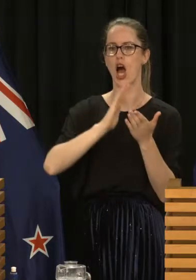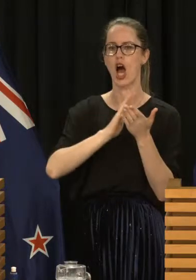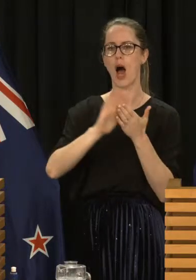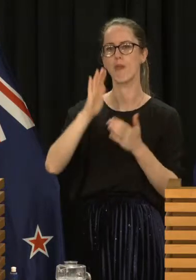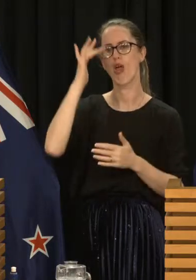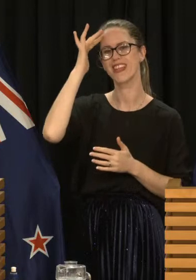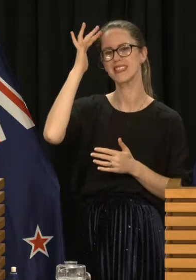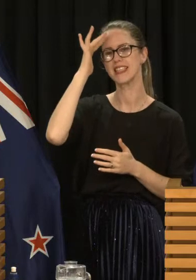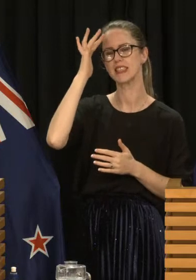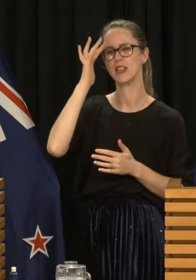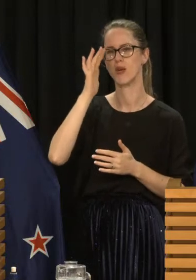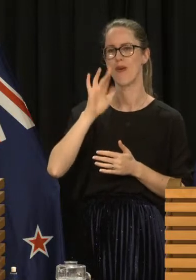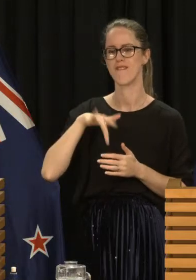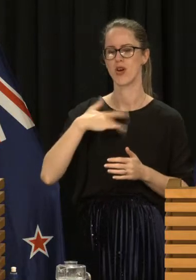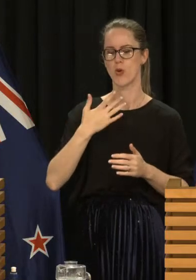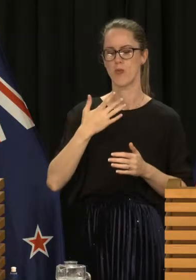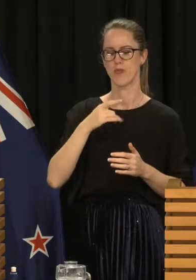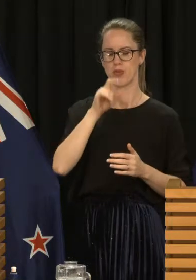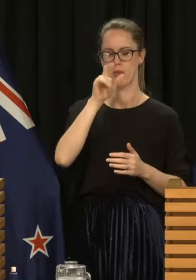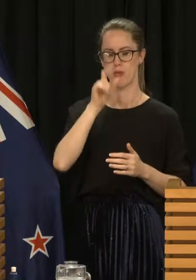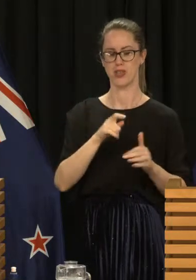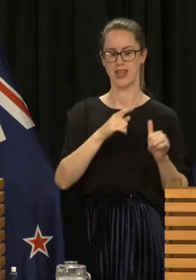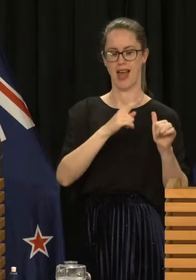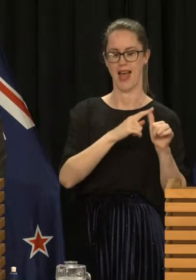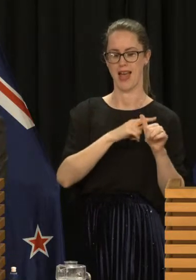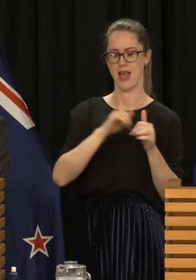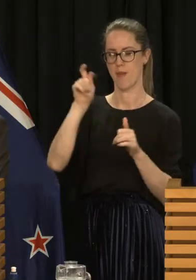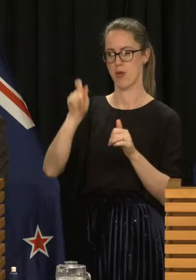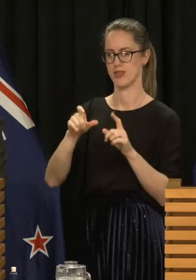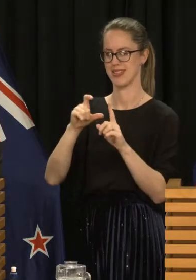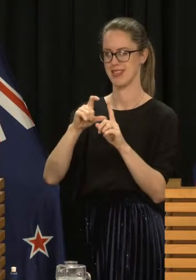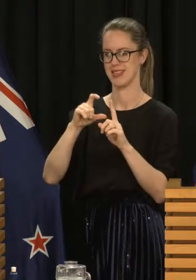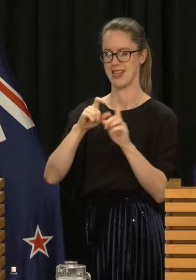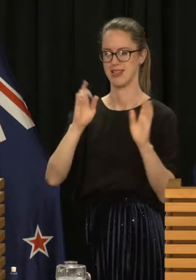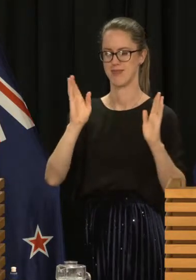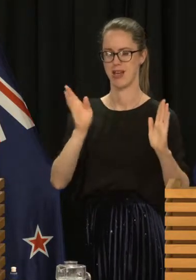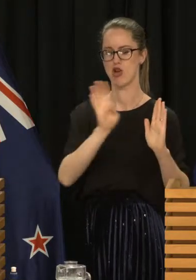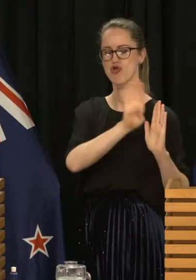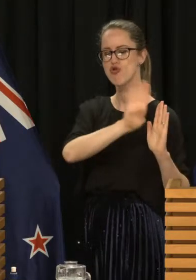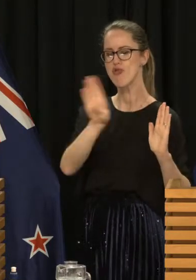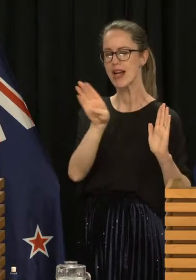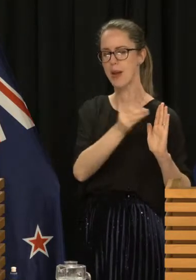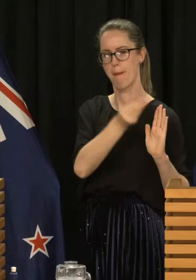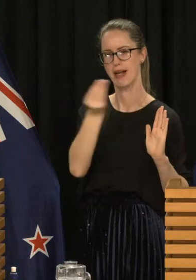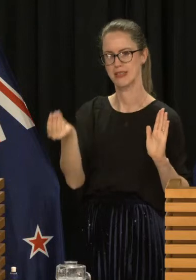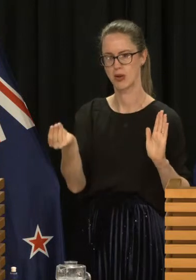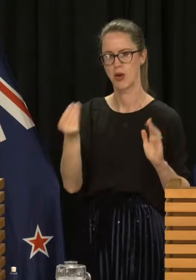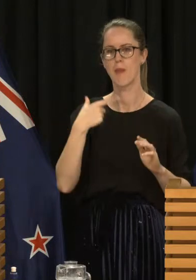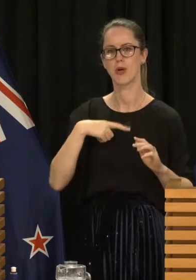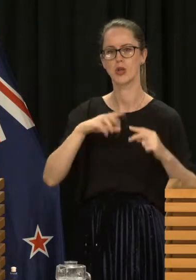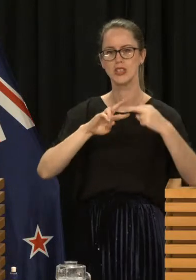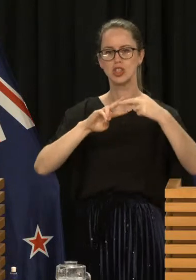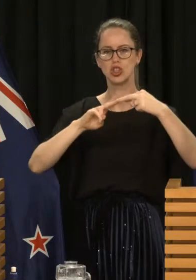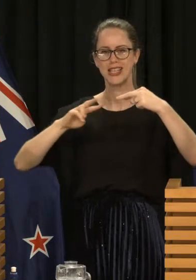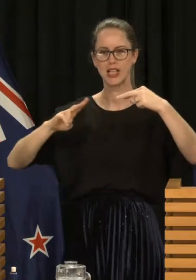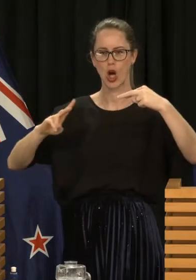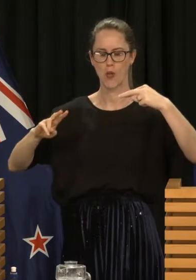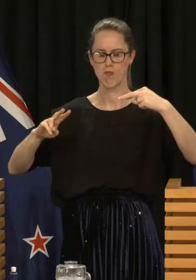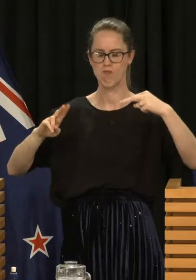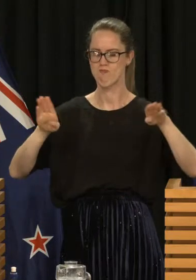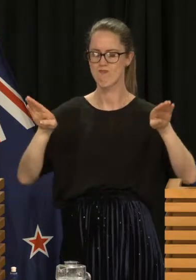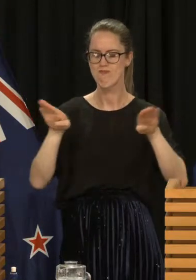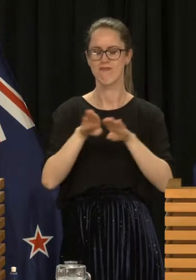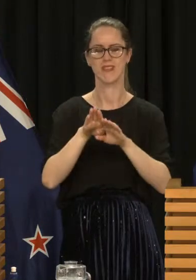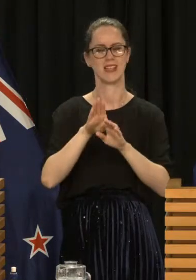a fairly direct link between the case A and the case D. That's primarily because of the genome sequencing, which